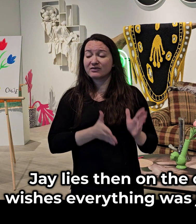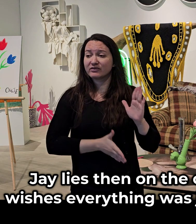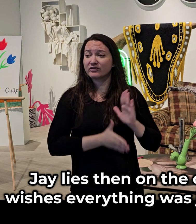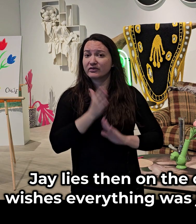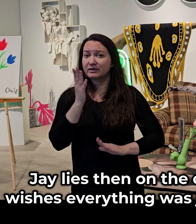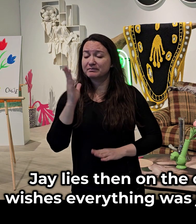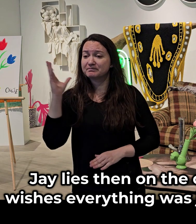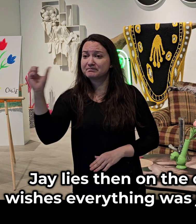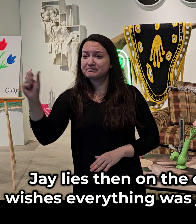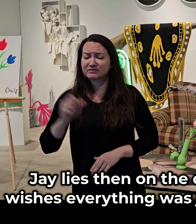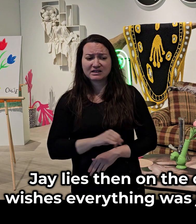just a dream.